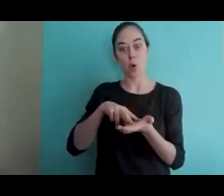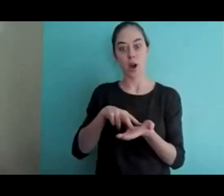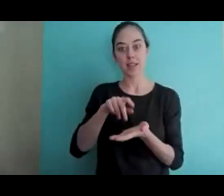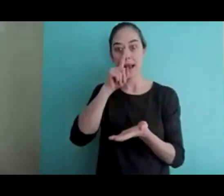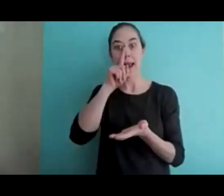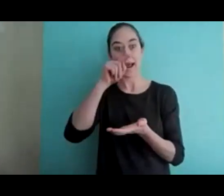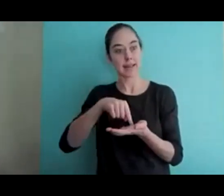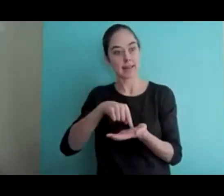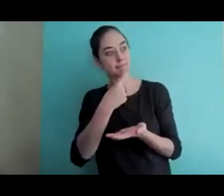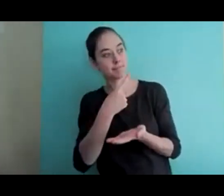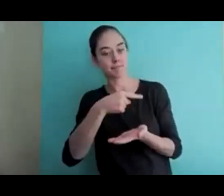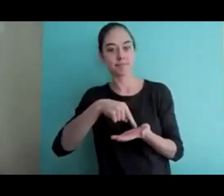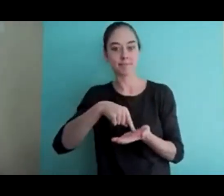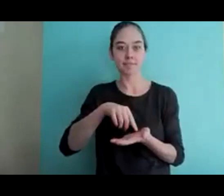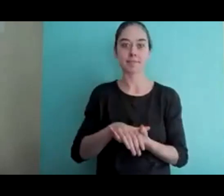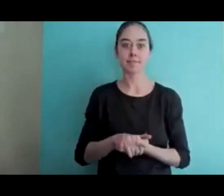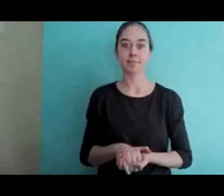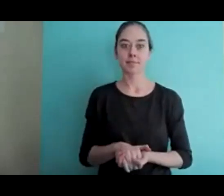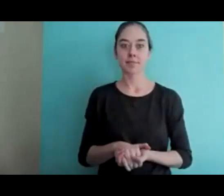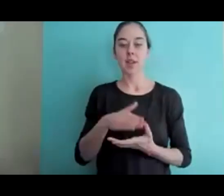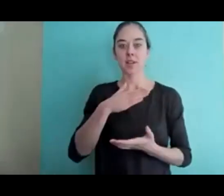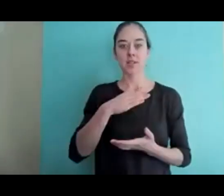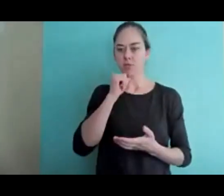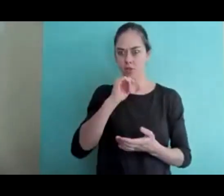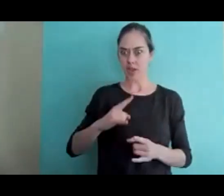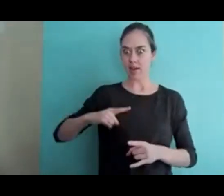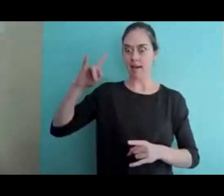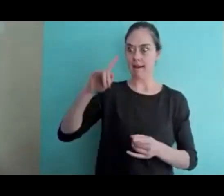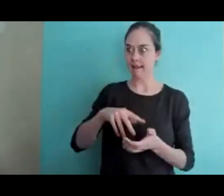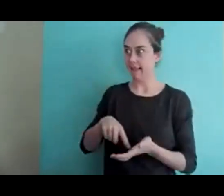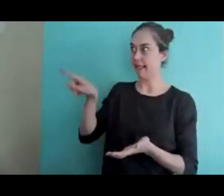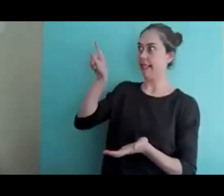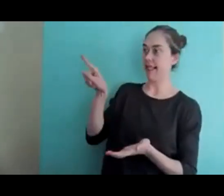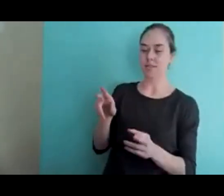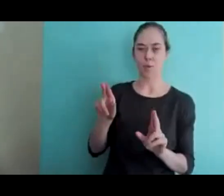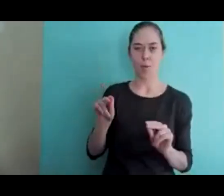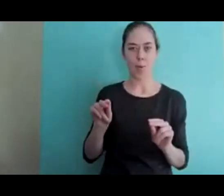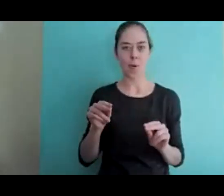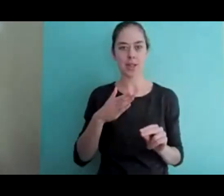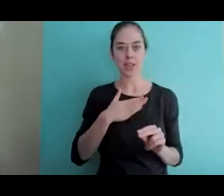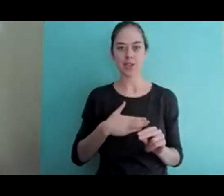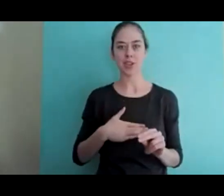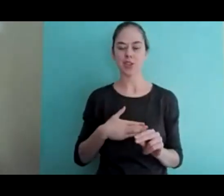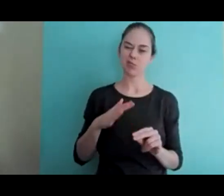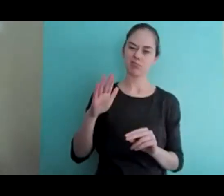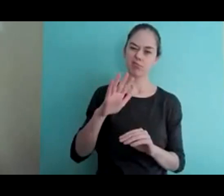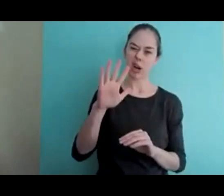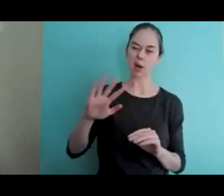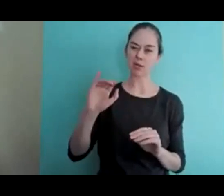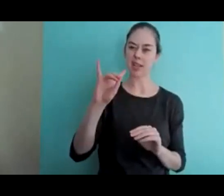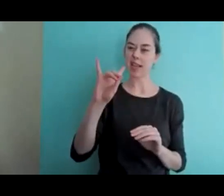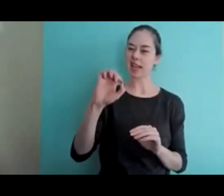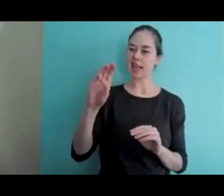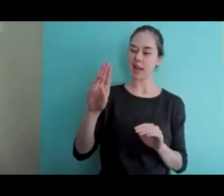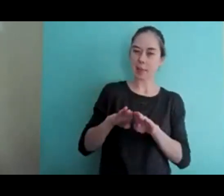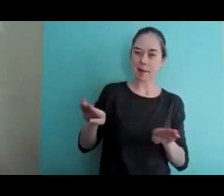goes out and just out a little bit, not higher than, you know, just up to kind of like your hip level, even